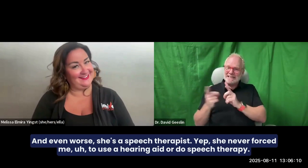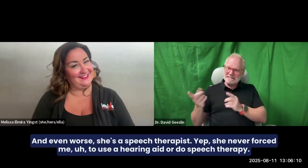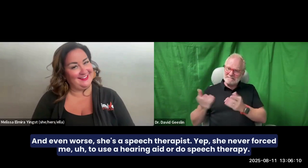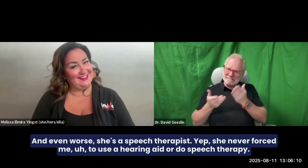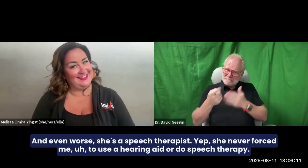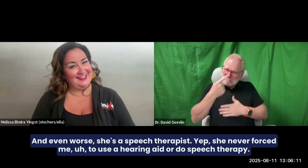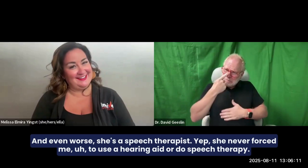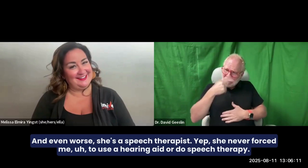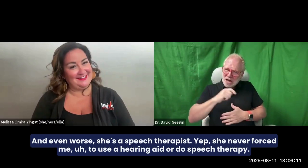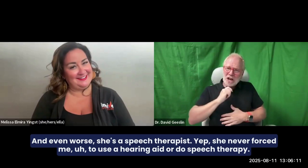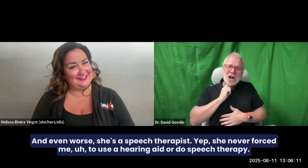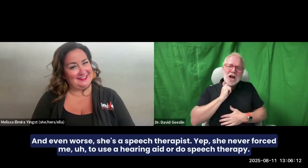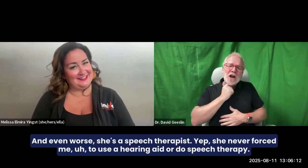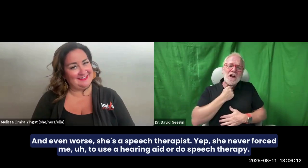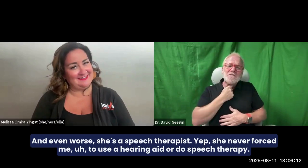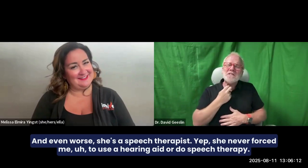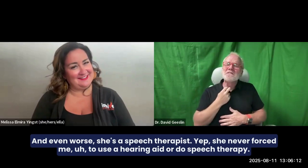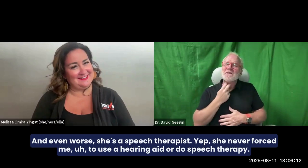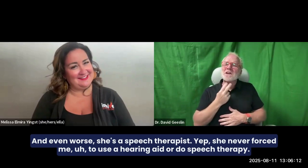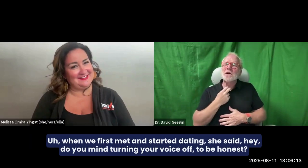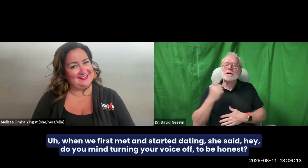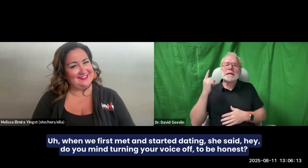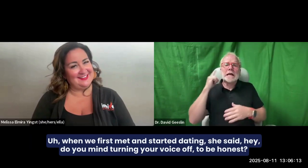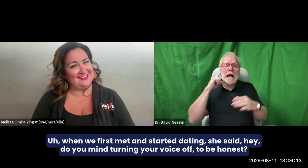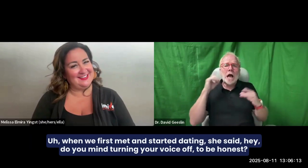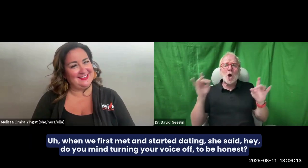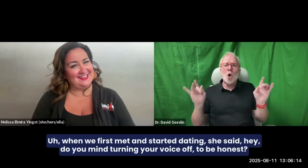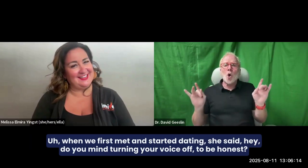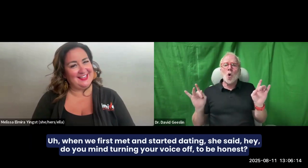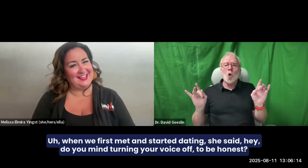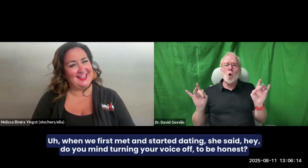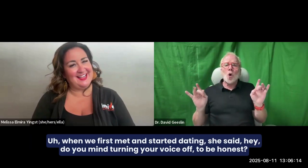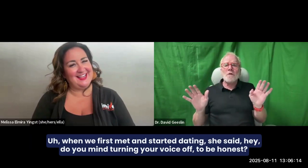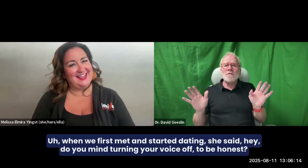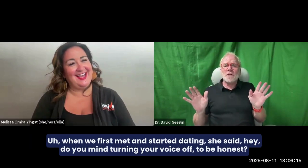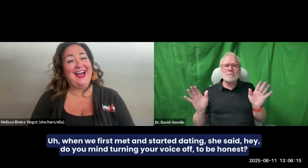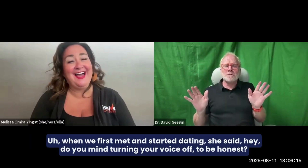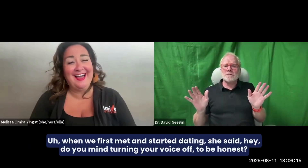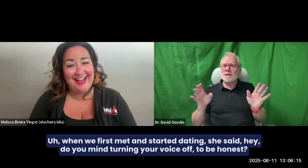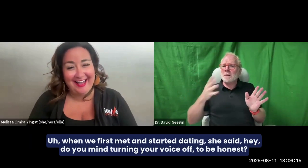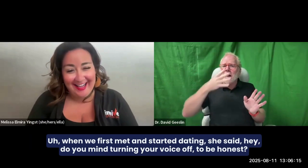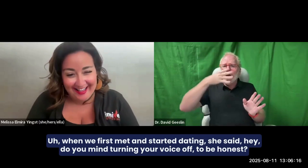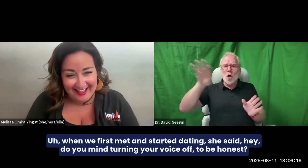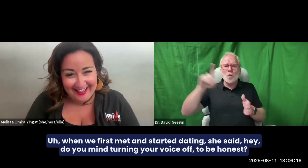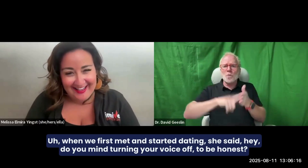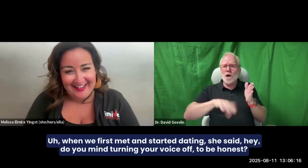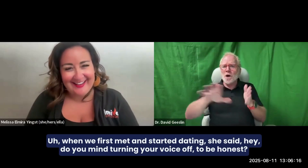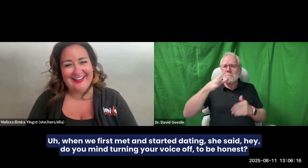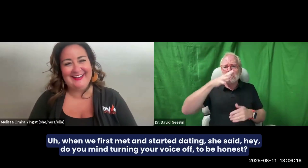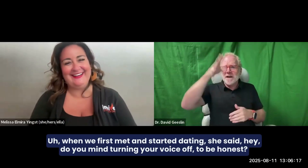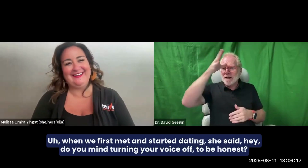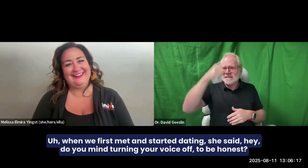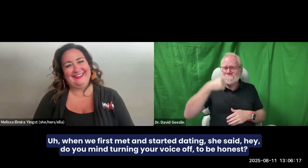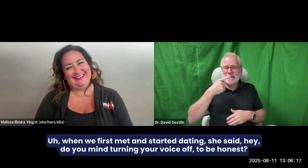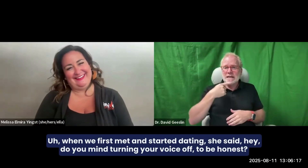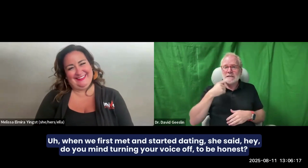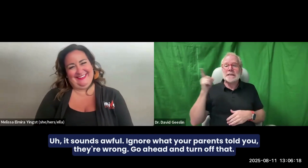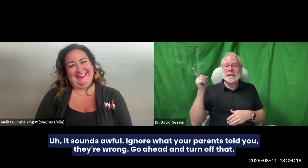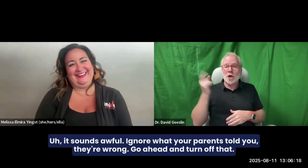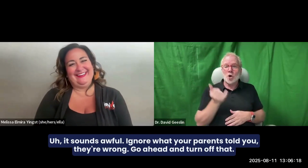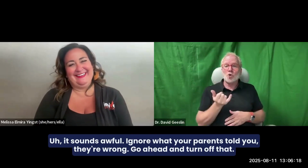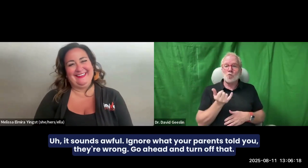use a hearing aid or do speech therapy. When we first met and started dating, she said, "Hey, do you mind turning your voice off? To be